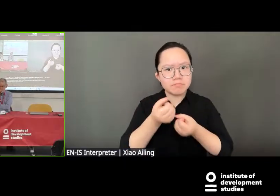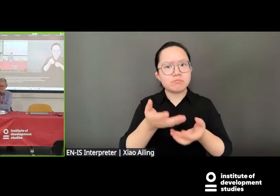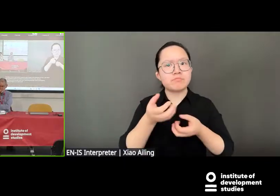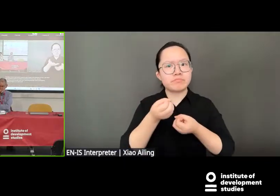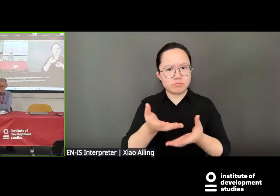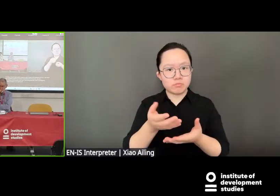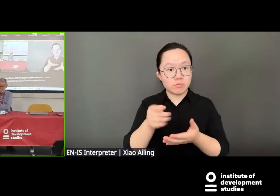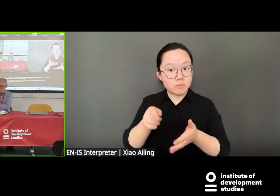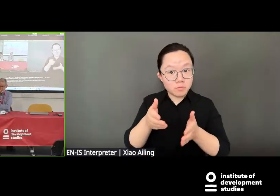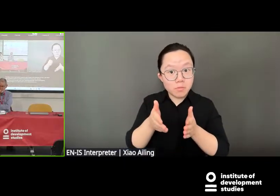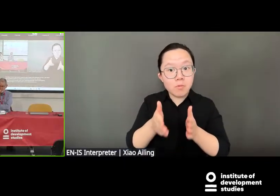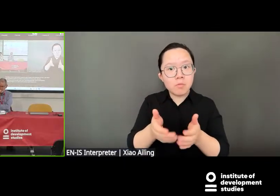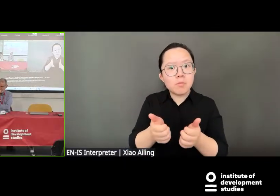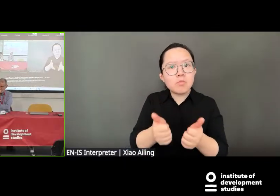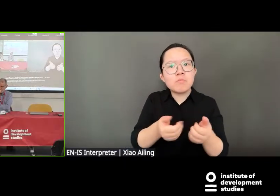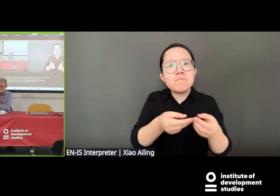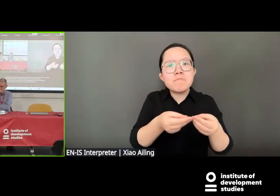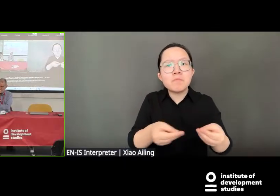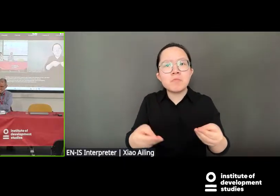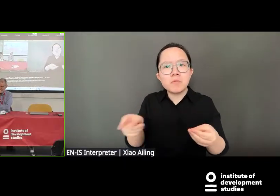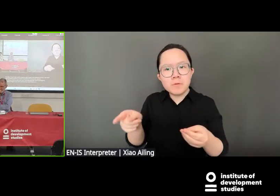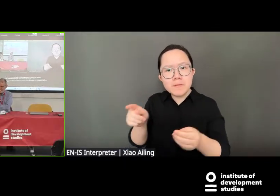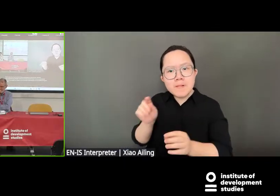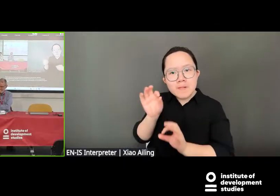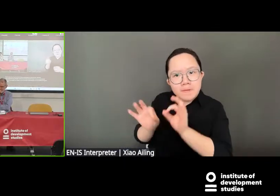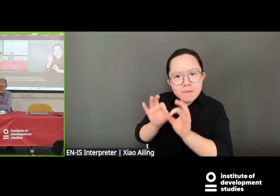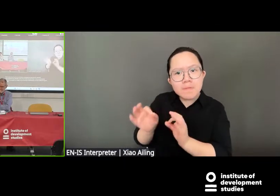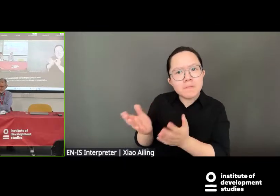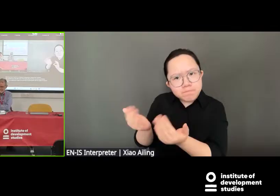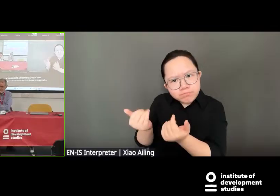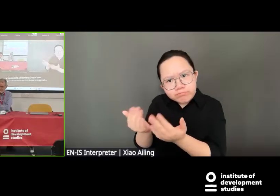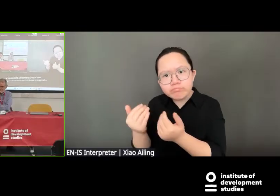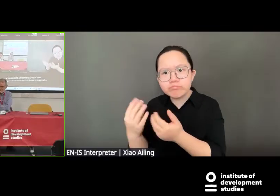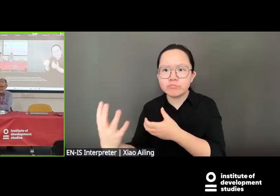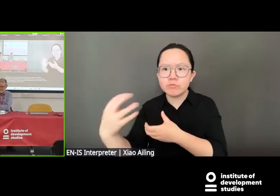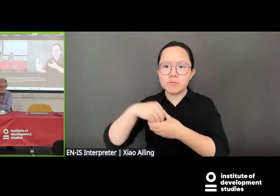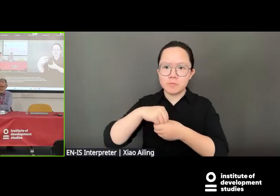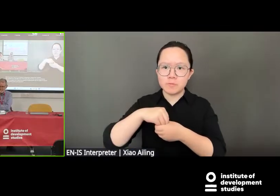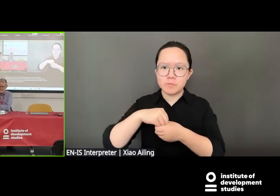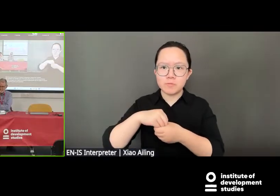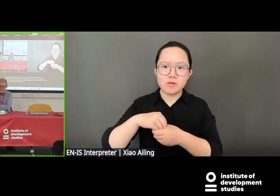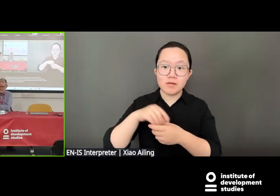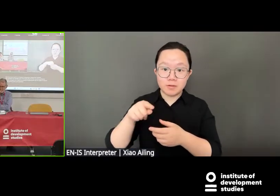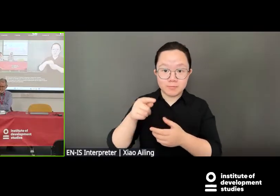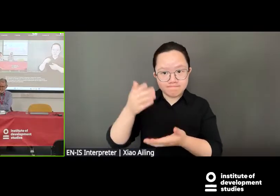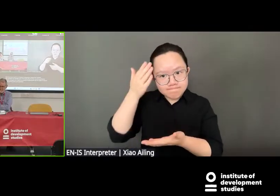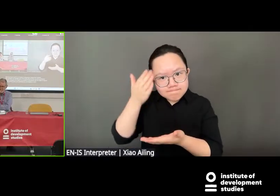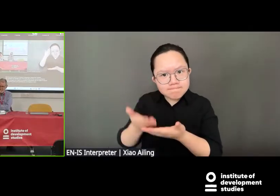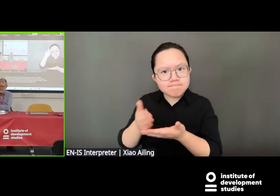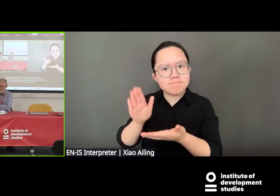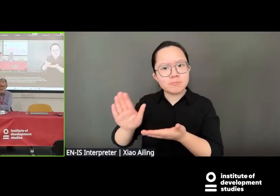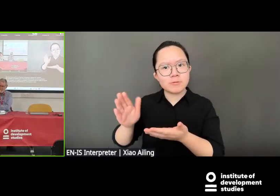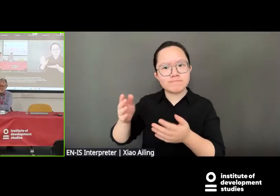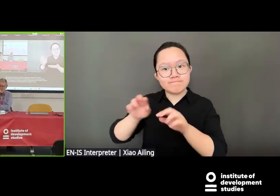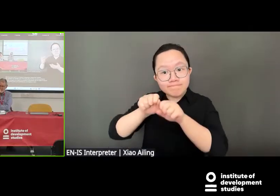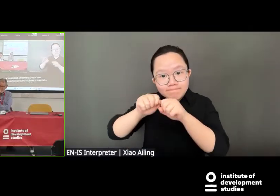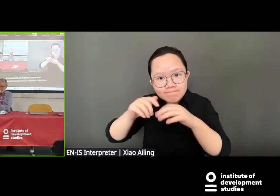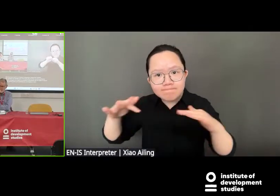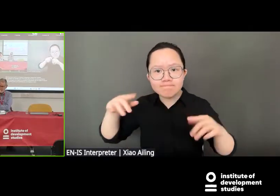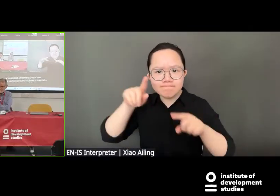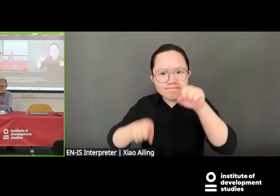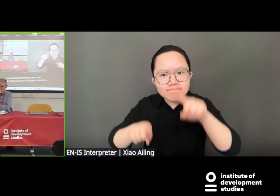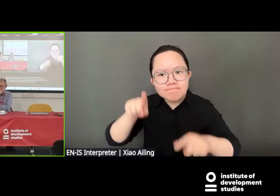of participants and their different support needs so that people with disabilities are meaningfully included. The